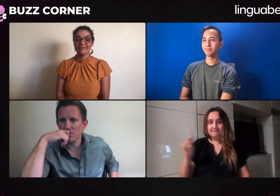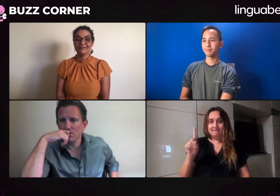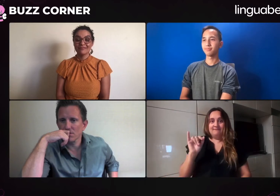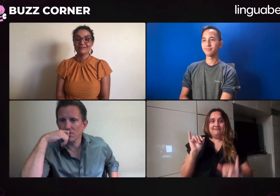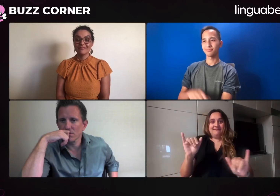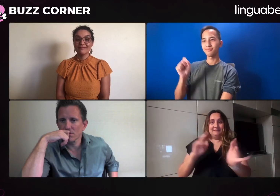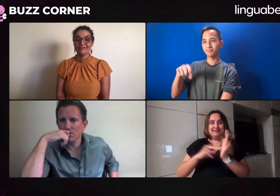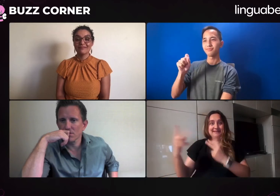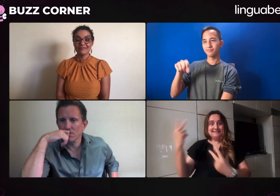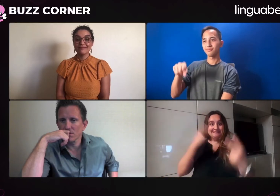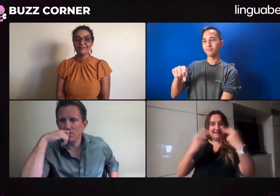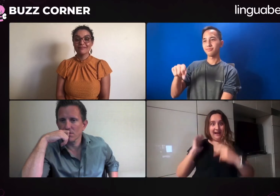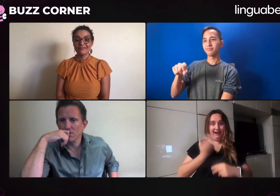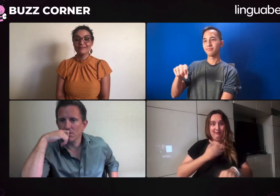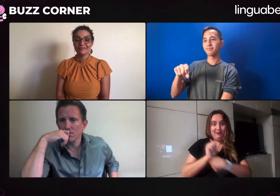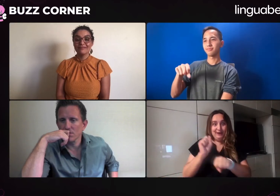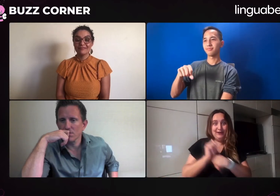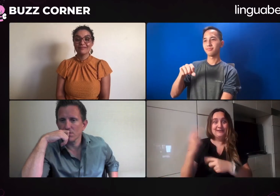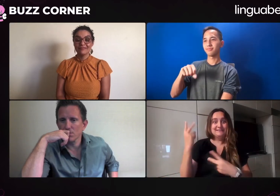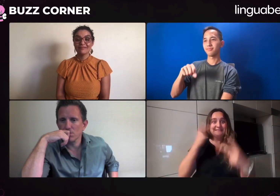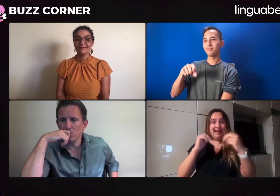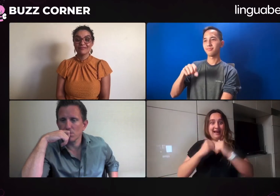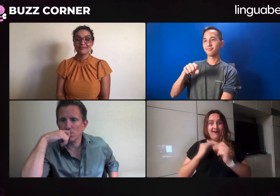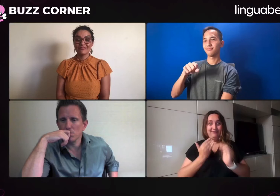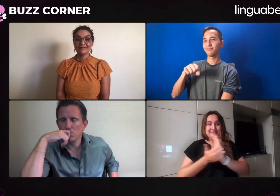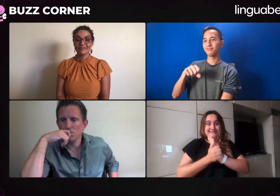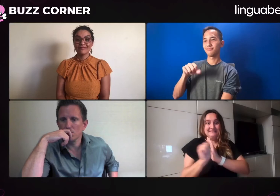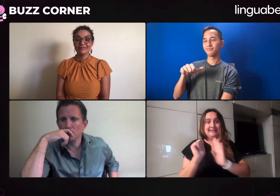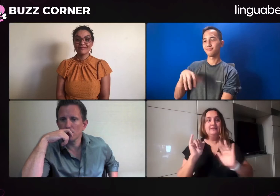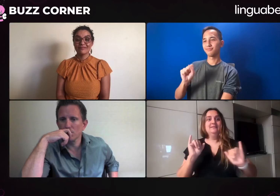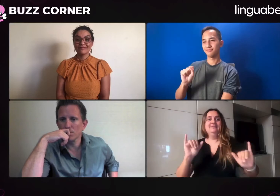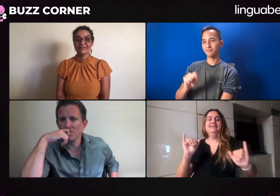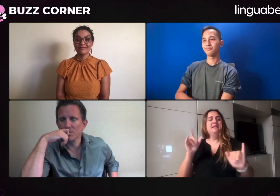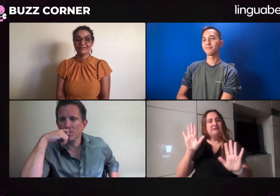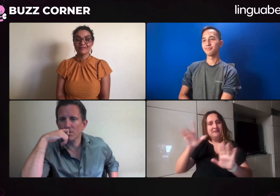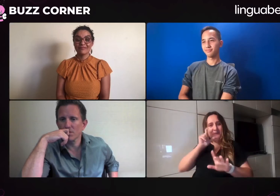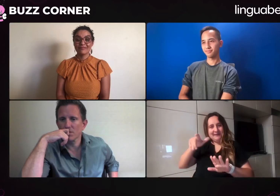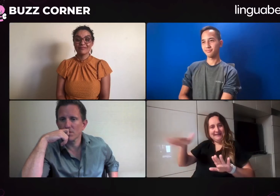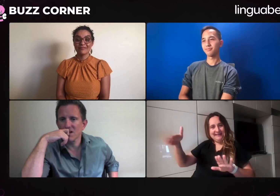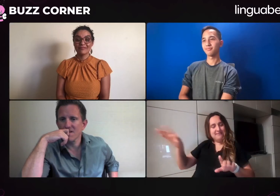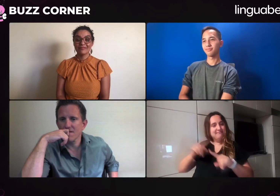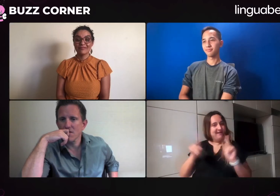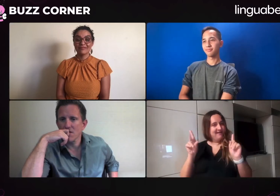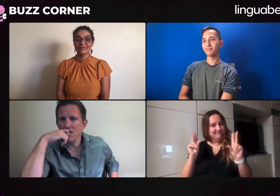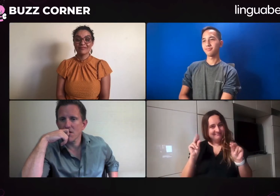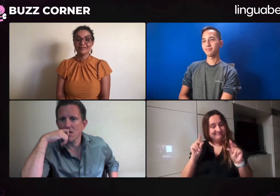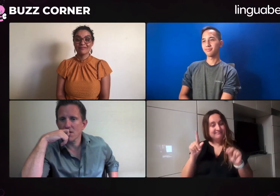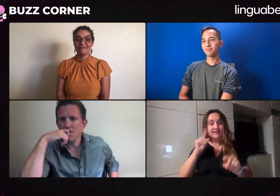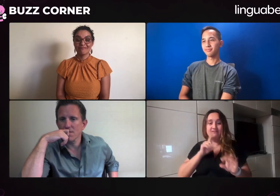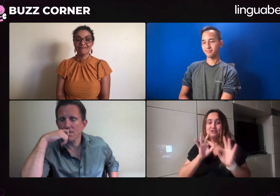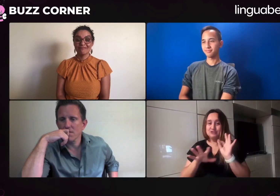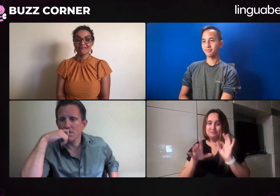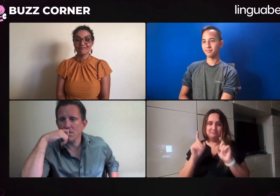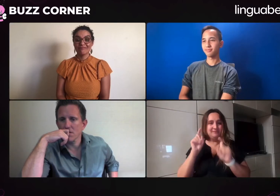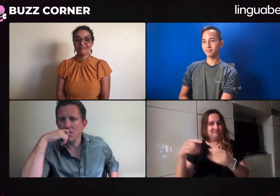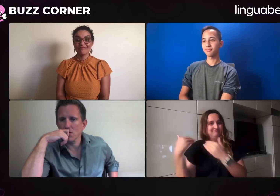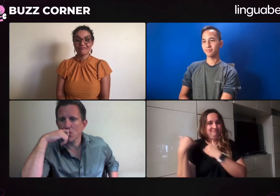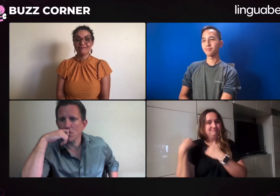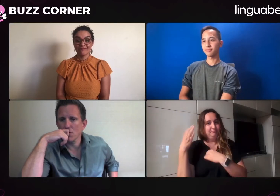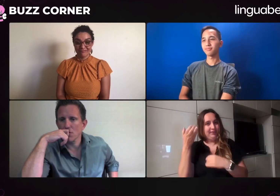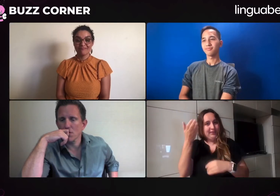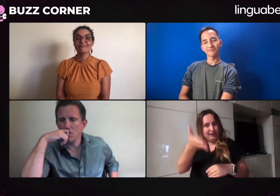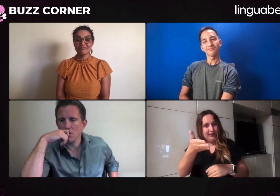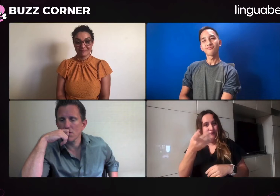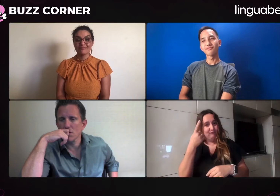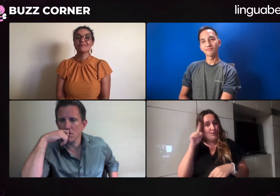is room enough for all. I think sometimes hearing interpreters are so just used to working with each other that when they see another deaf person come in that's an interpreter as